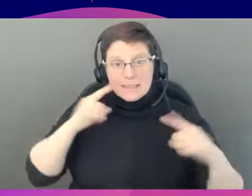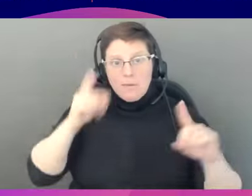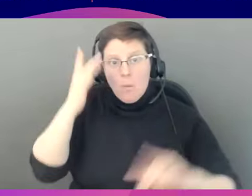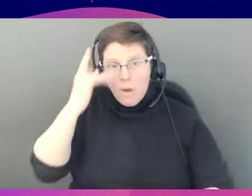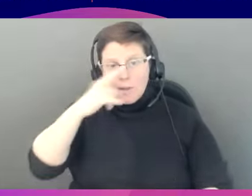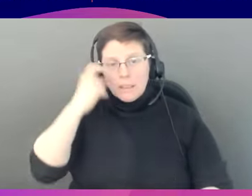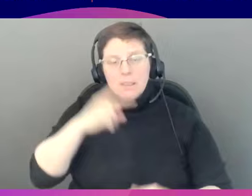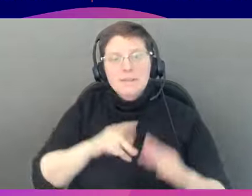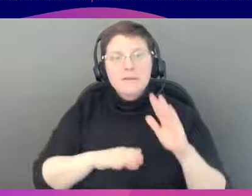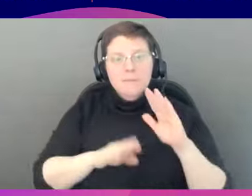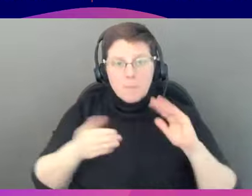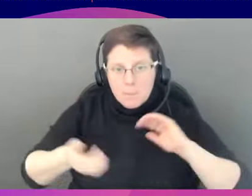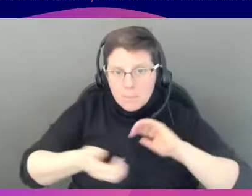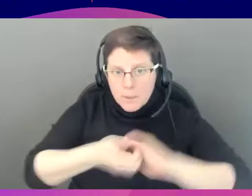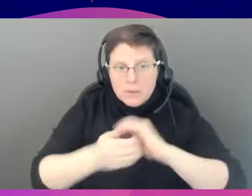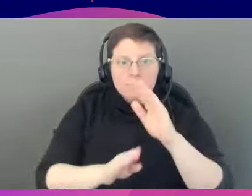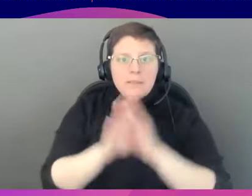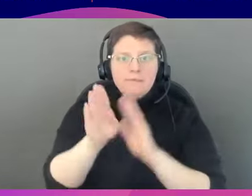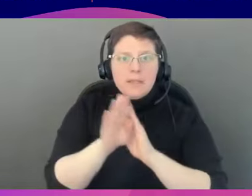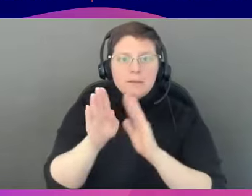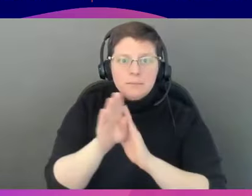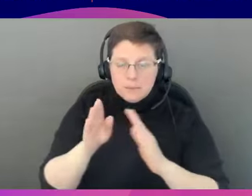in their community, from animal to human